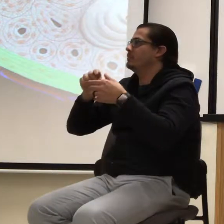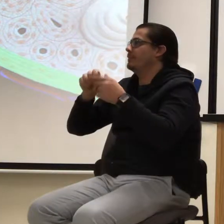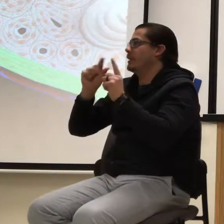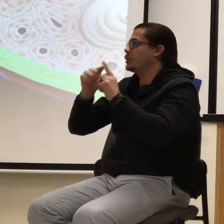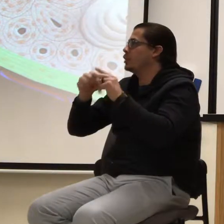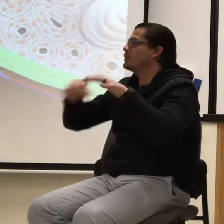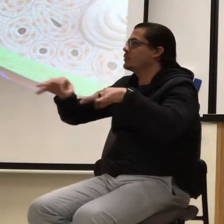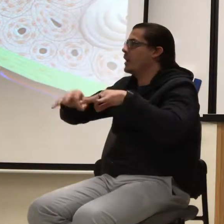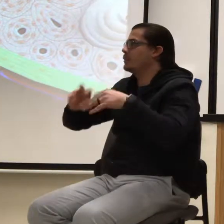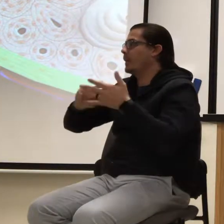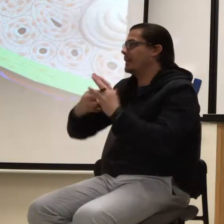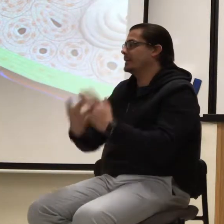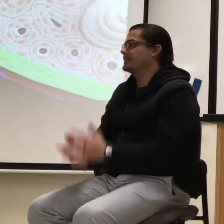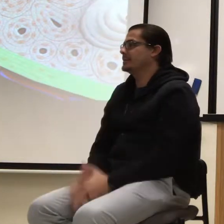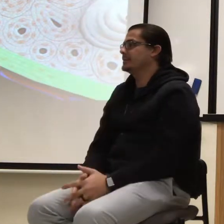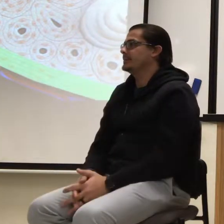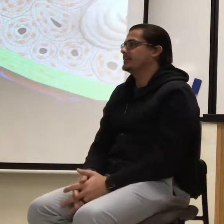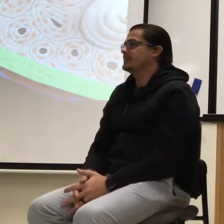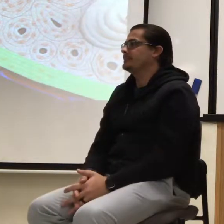it is.